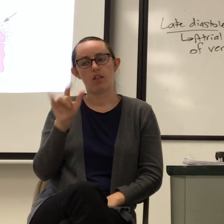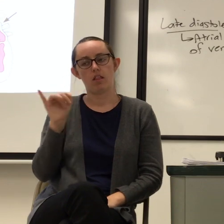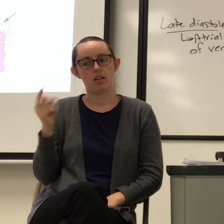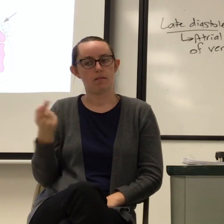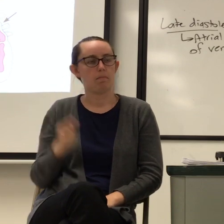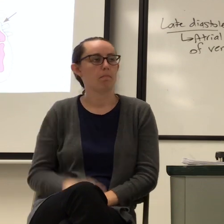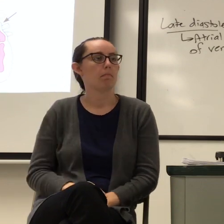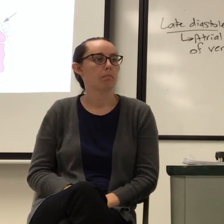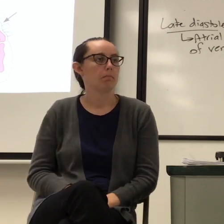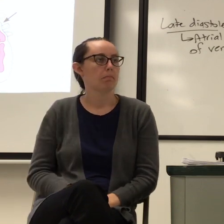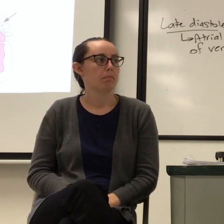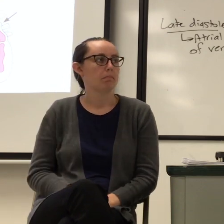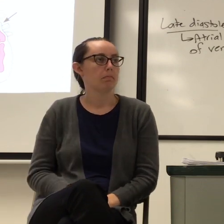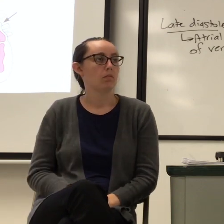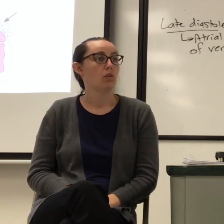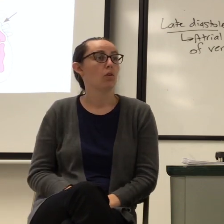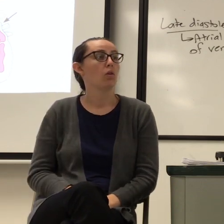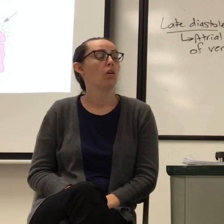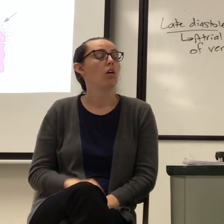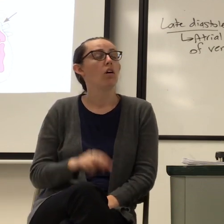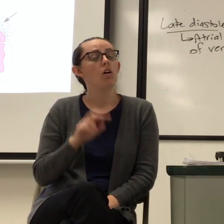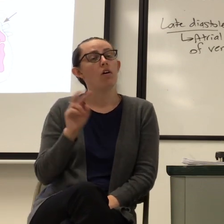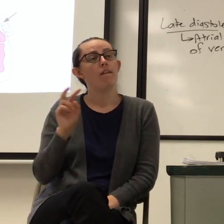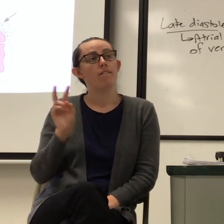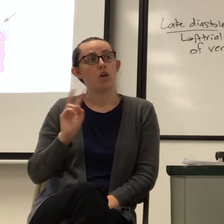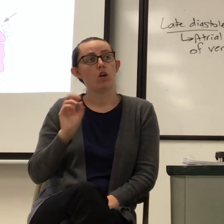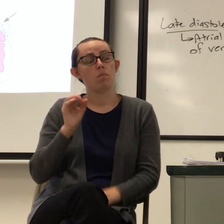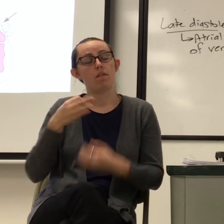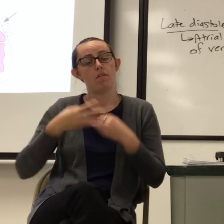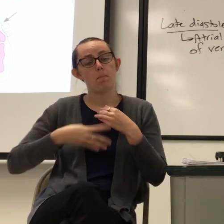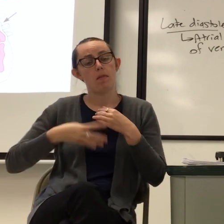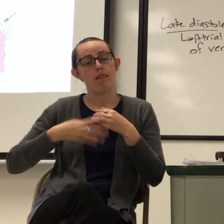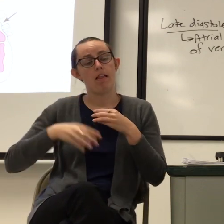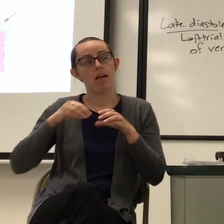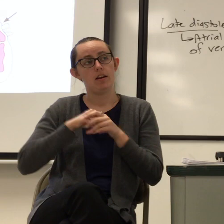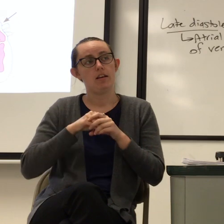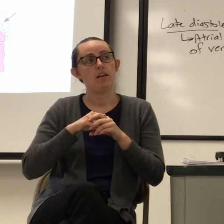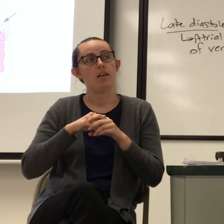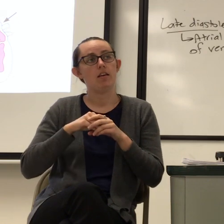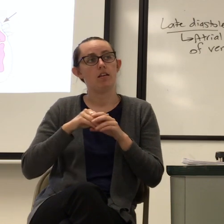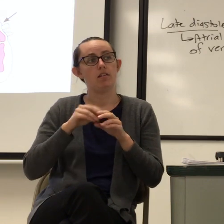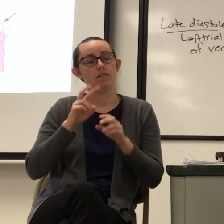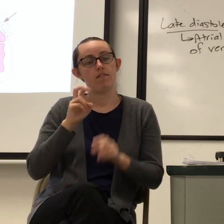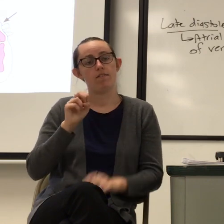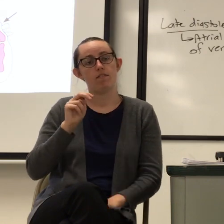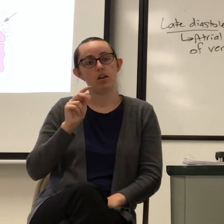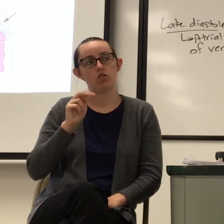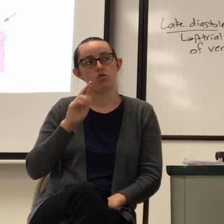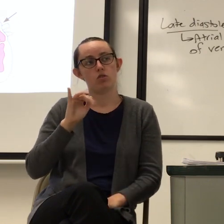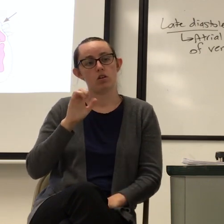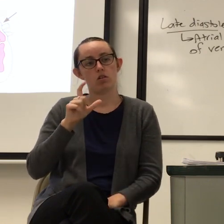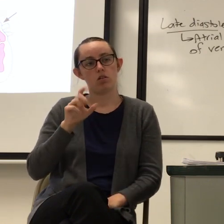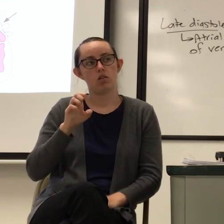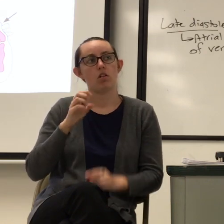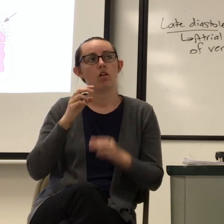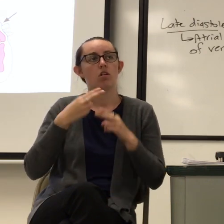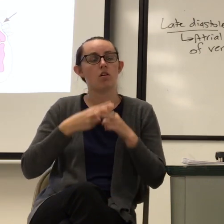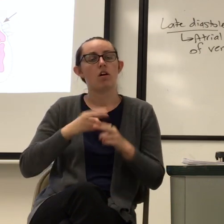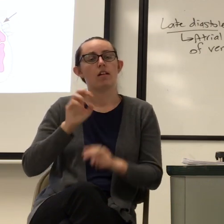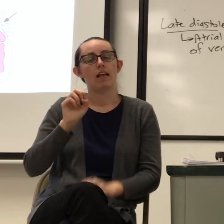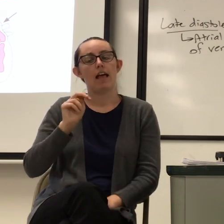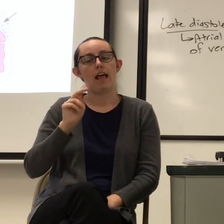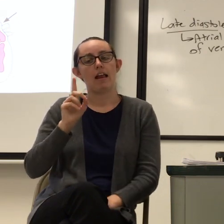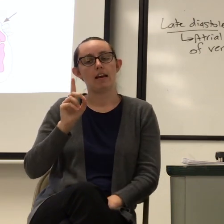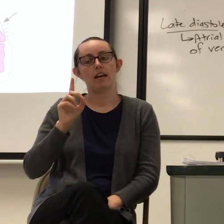The volume of blood in the ventricles at the end of filling is called the end diastolic volume, or EDV for short.